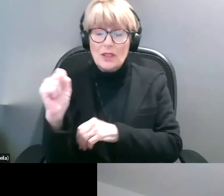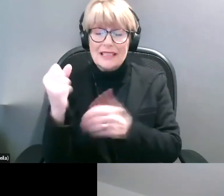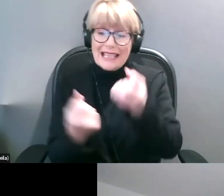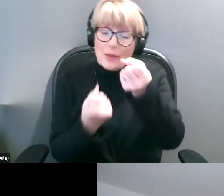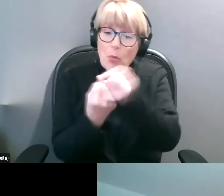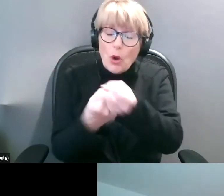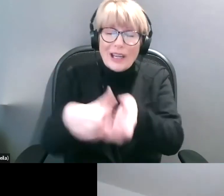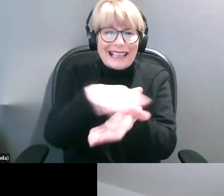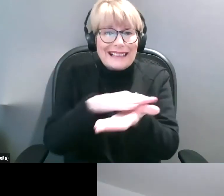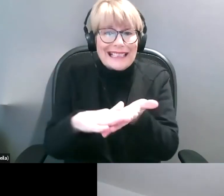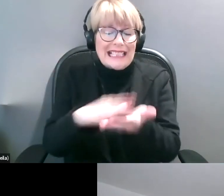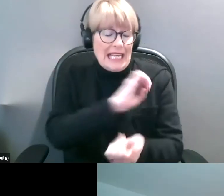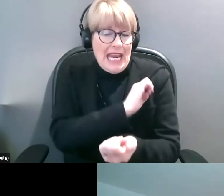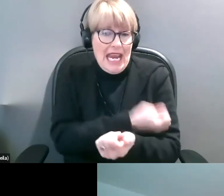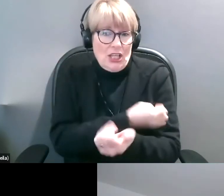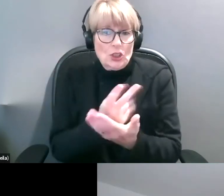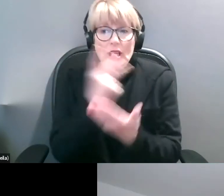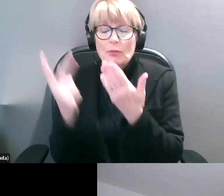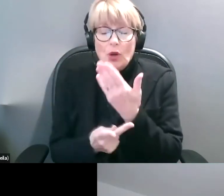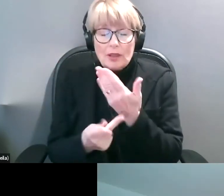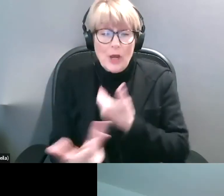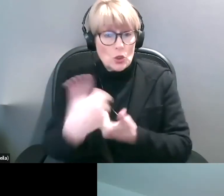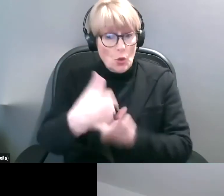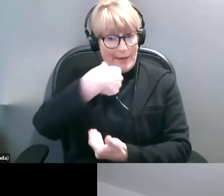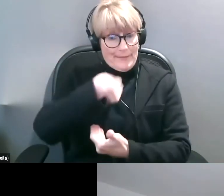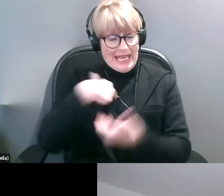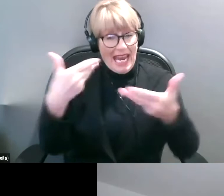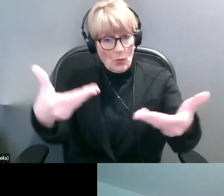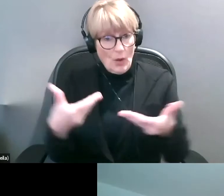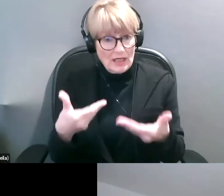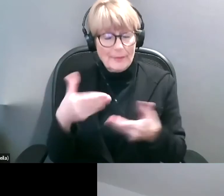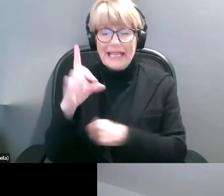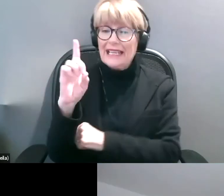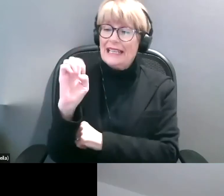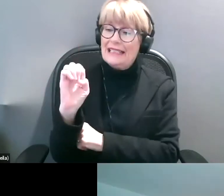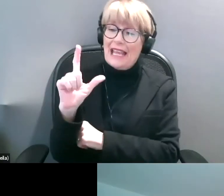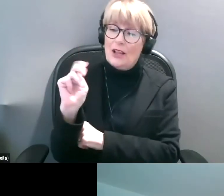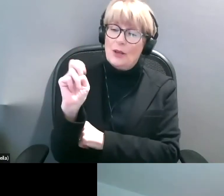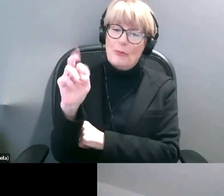energy programs. Please join me in welcoming Delmar Gillis.